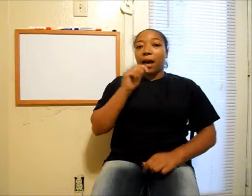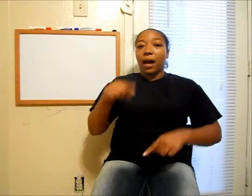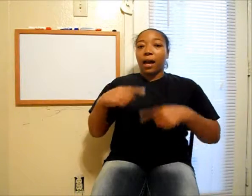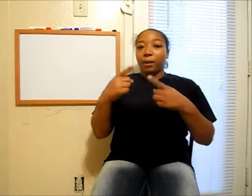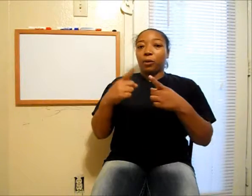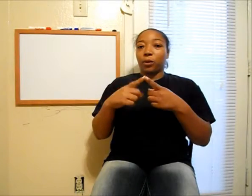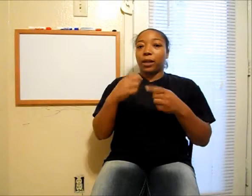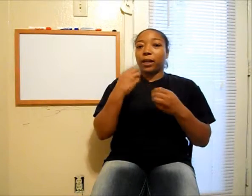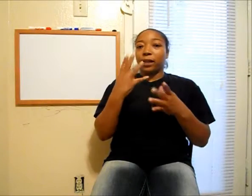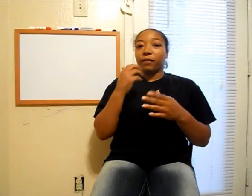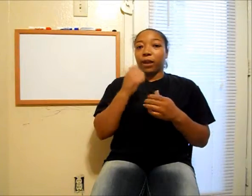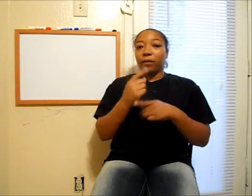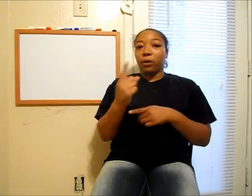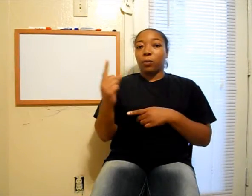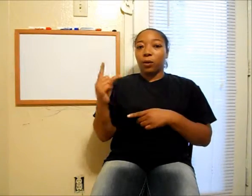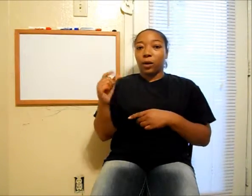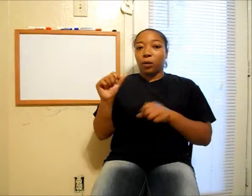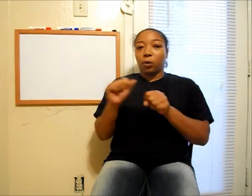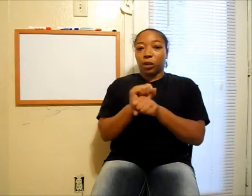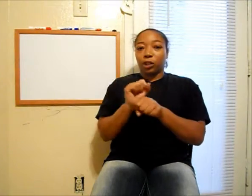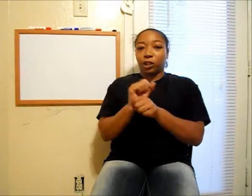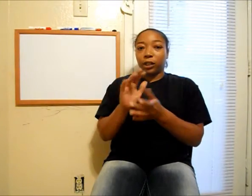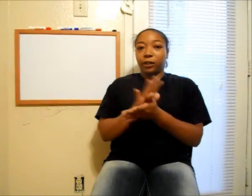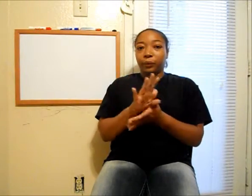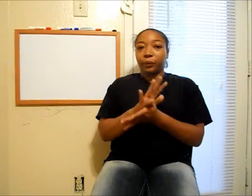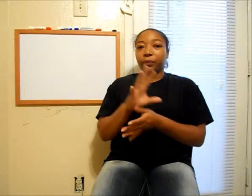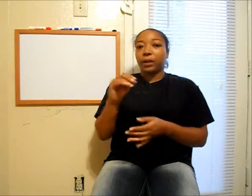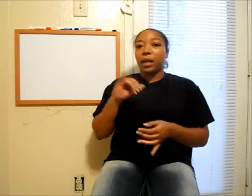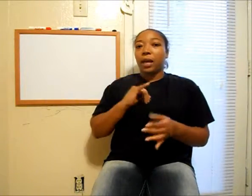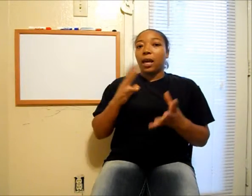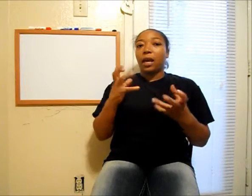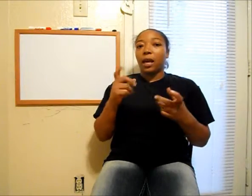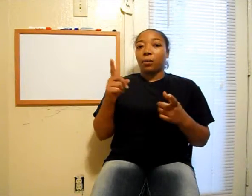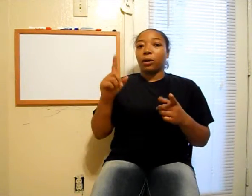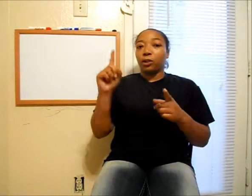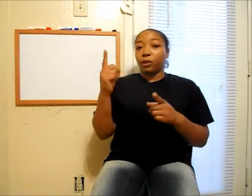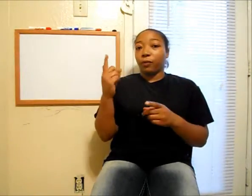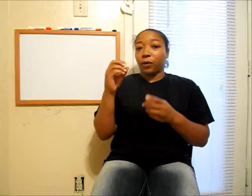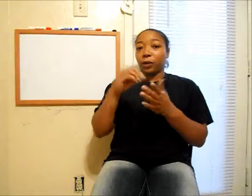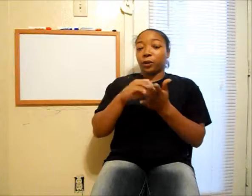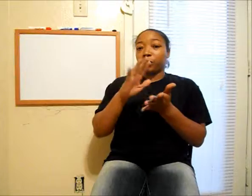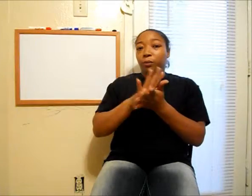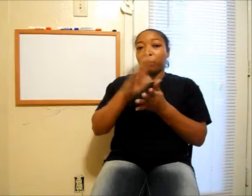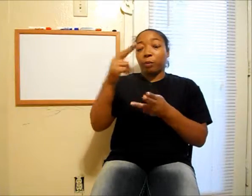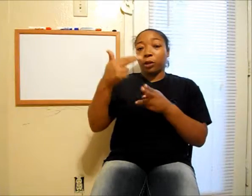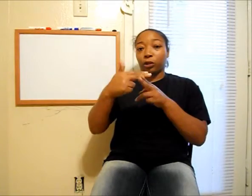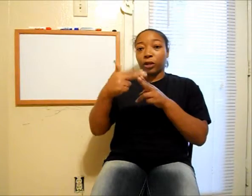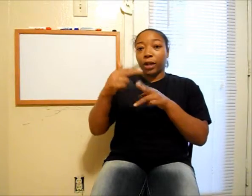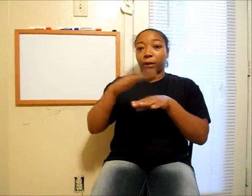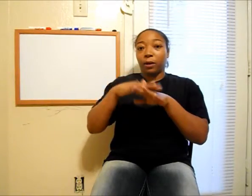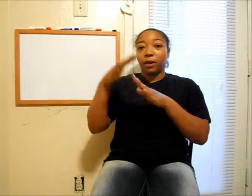I am going to give everyone a worksheet, and I want you to first put your name on the